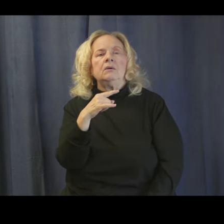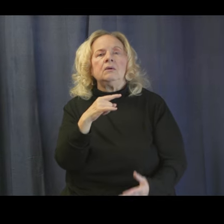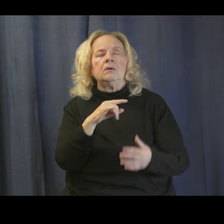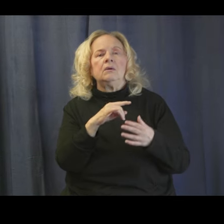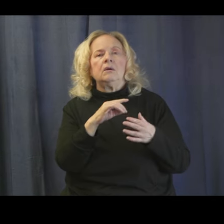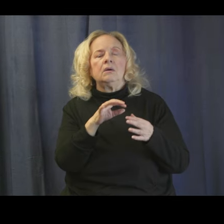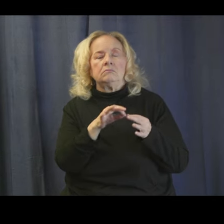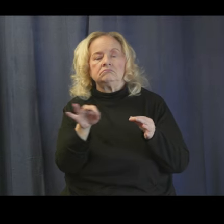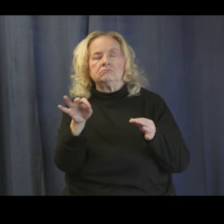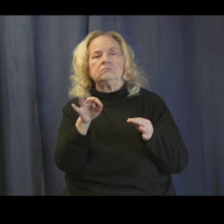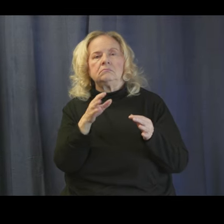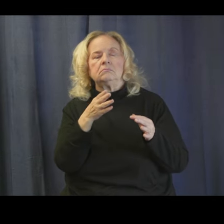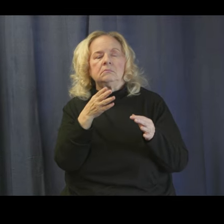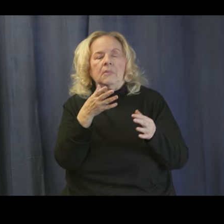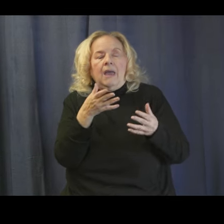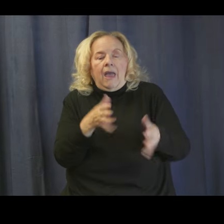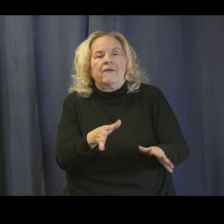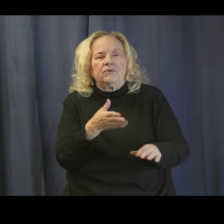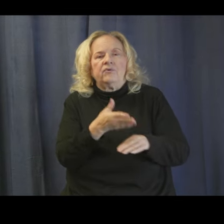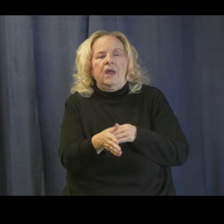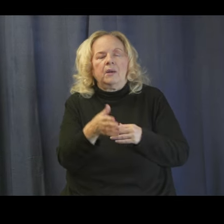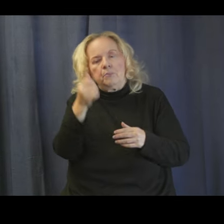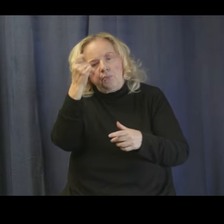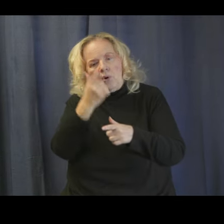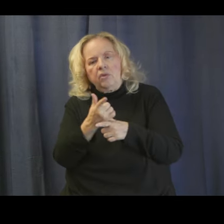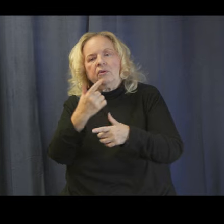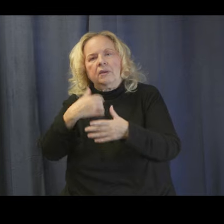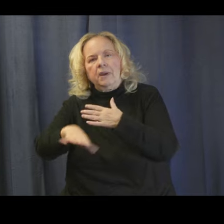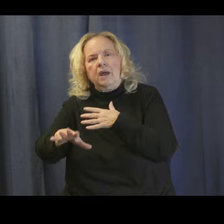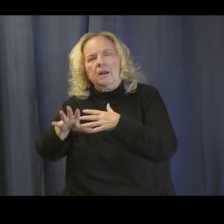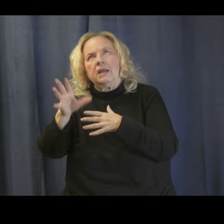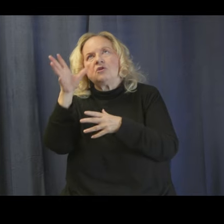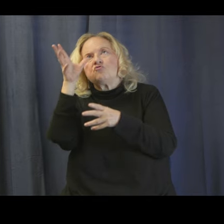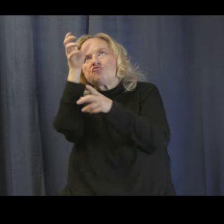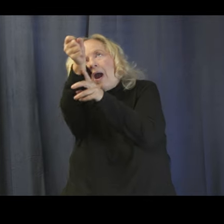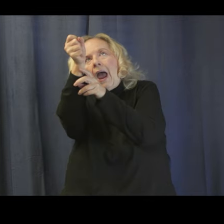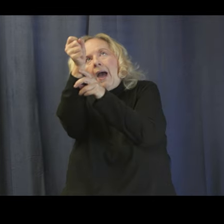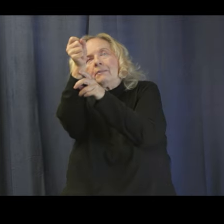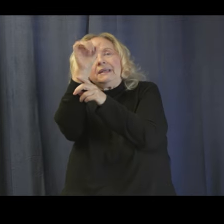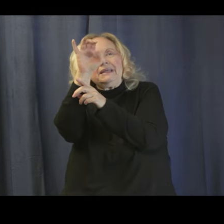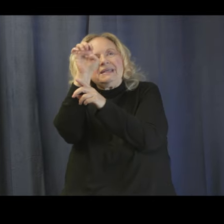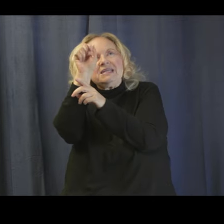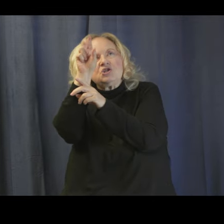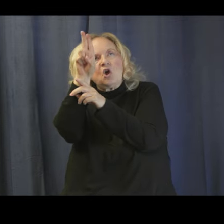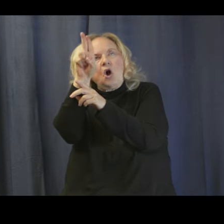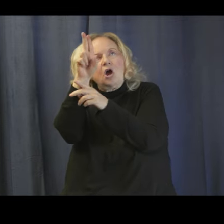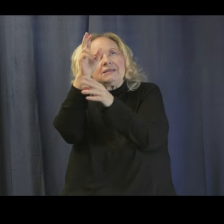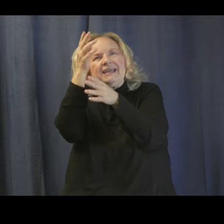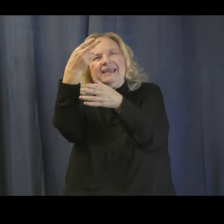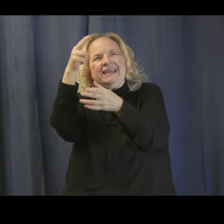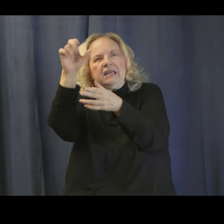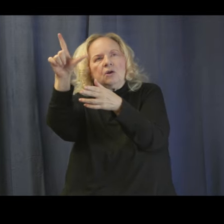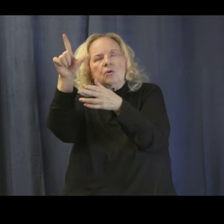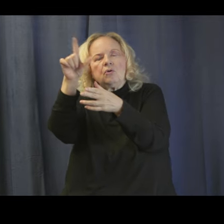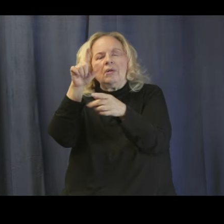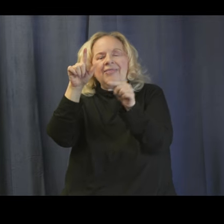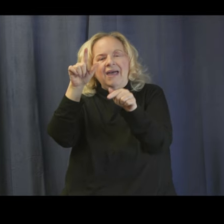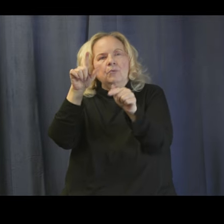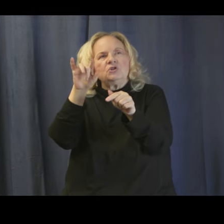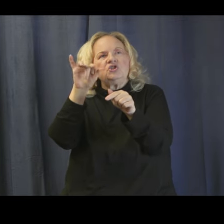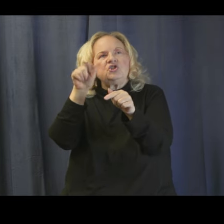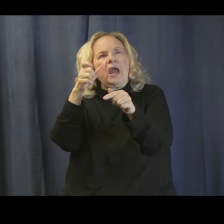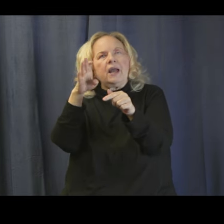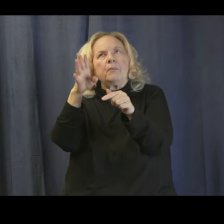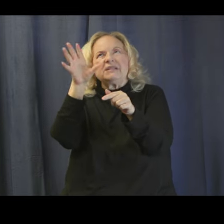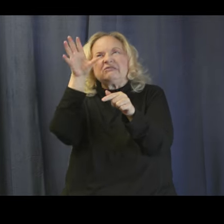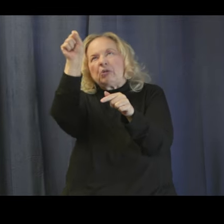that after that, his brother came out, his hand took hold on Esau's heel, and his name was called Jacob. And then we see